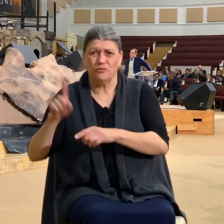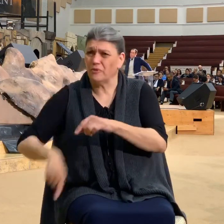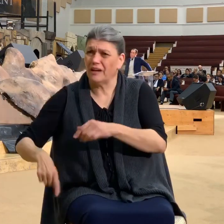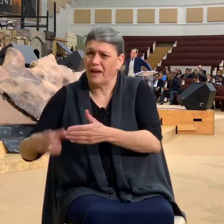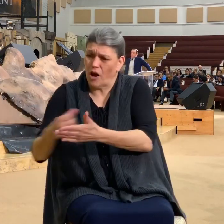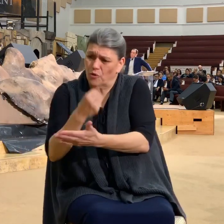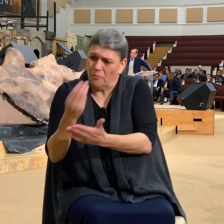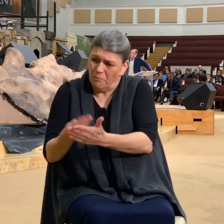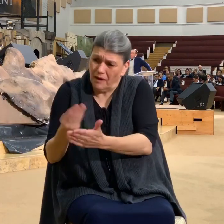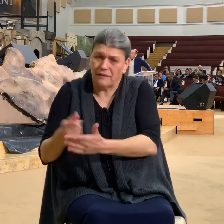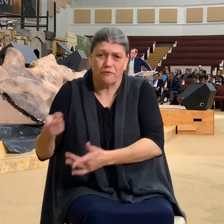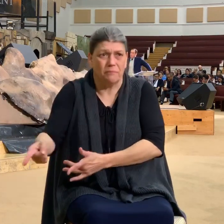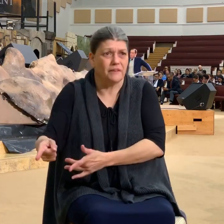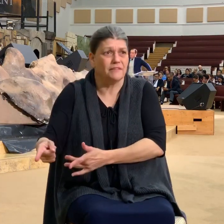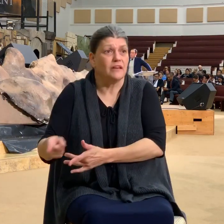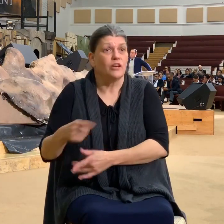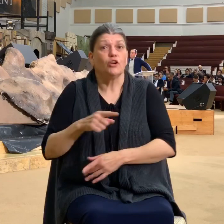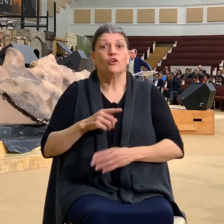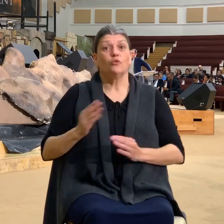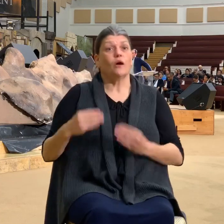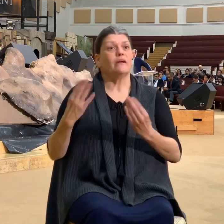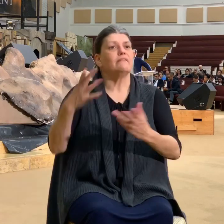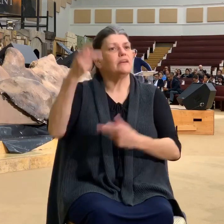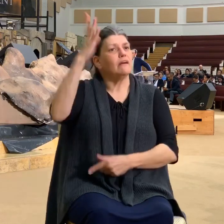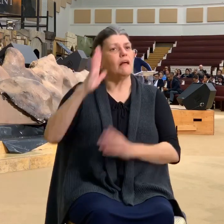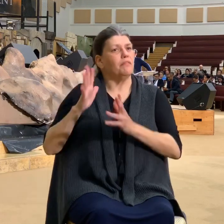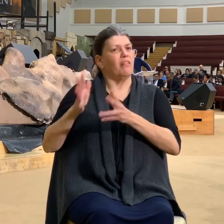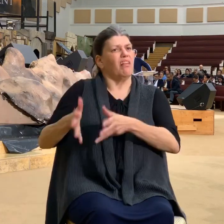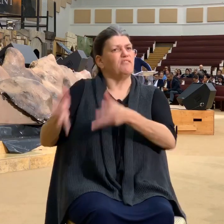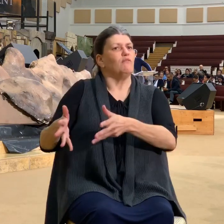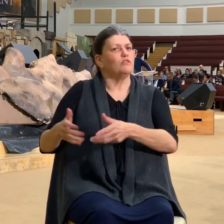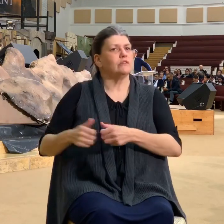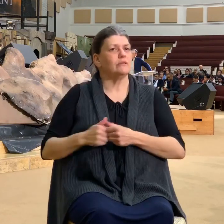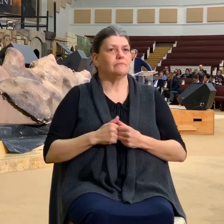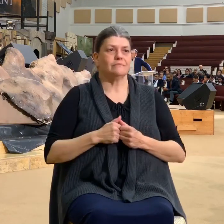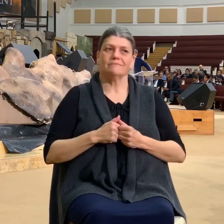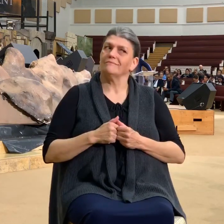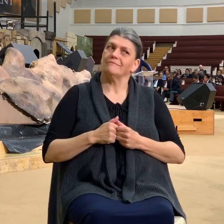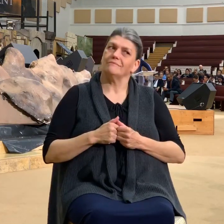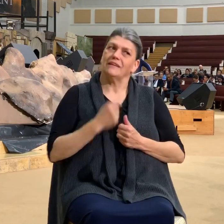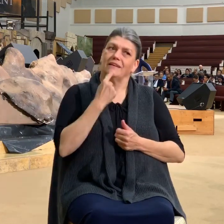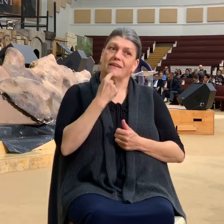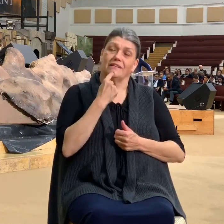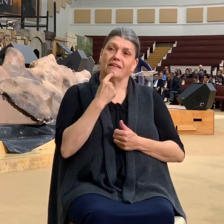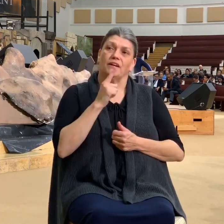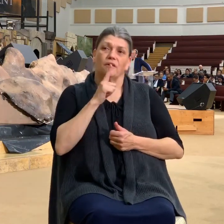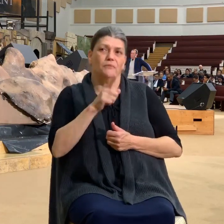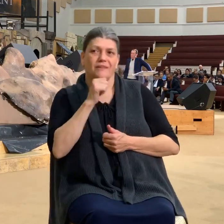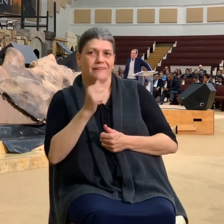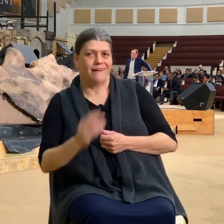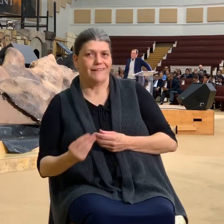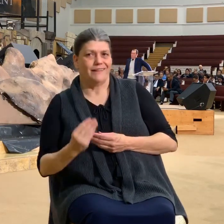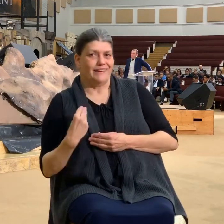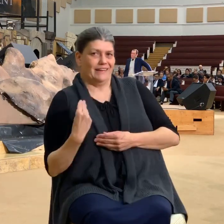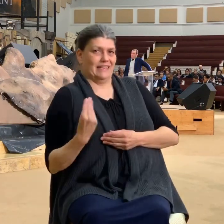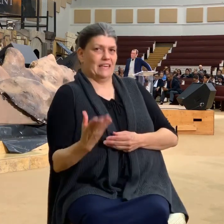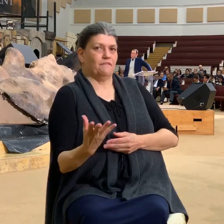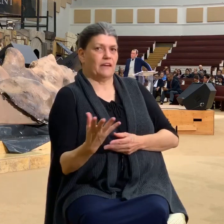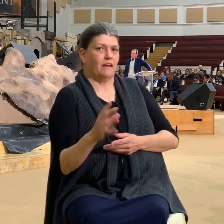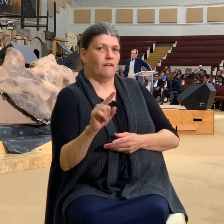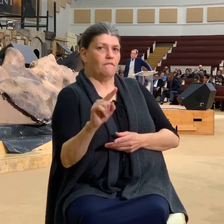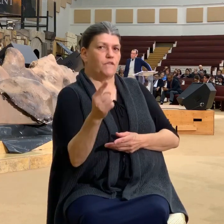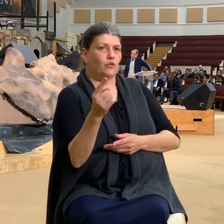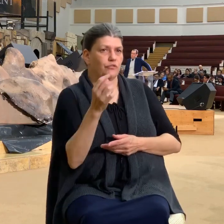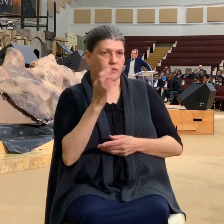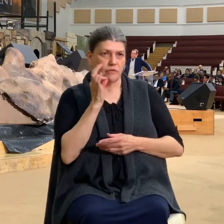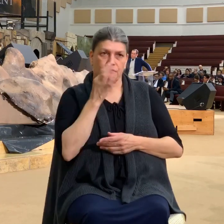so that's what you're giving me the leftovers. And he said, you're really not giving me first fruits of the